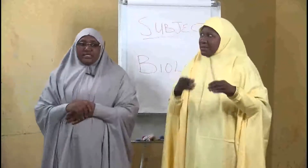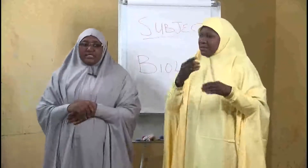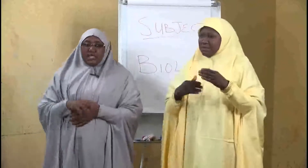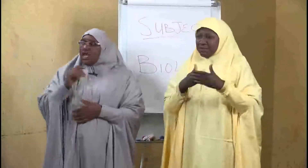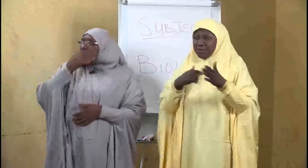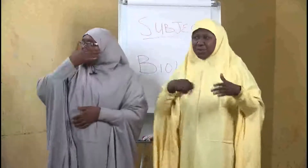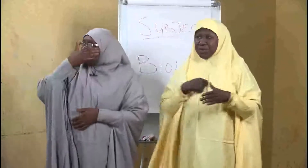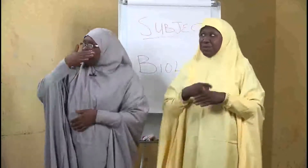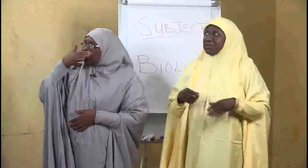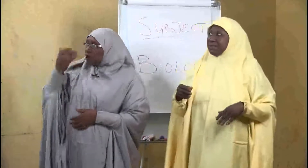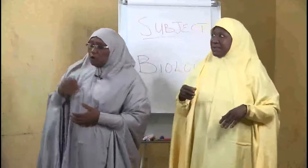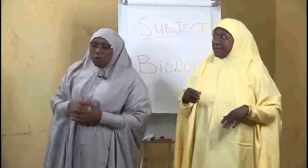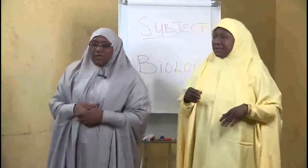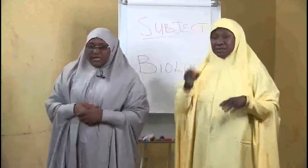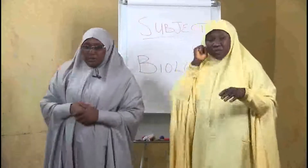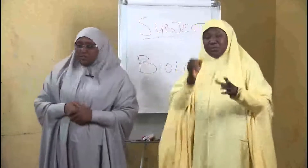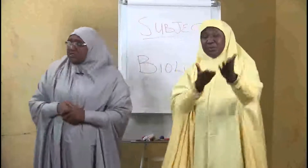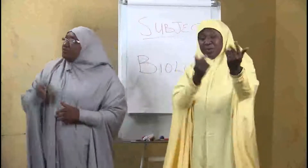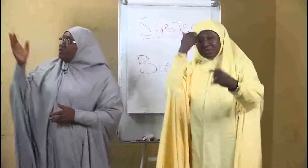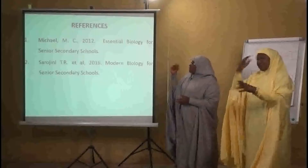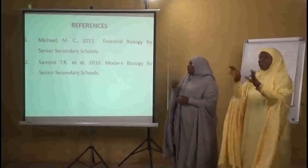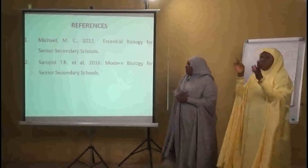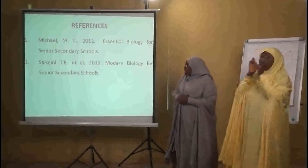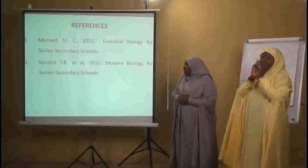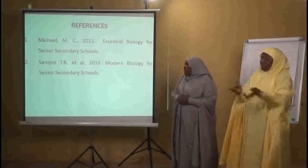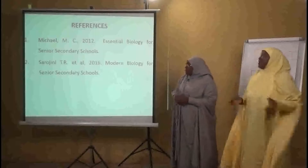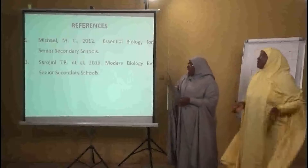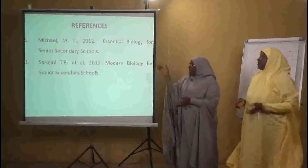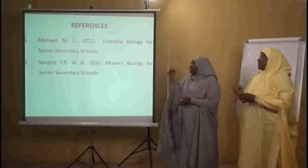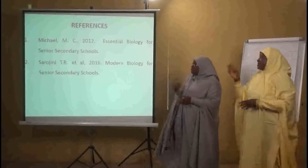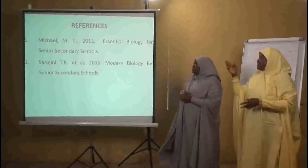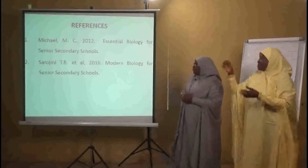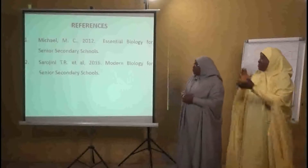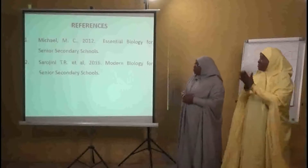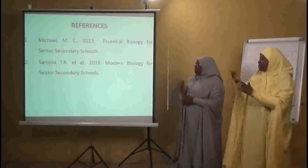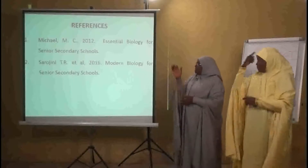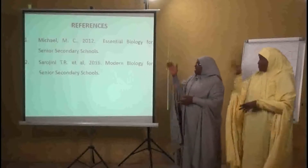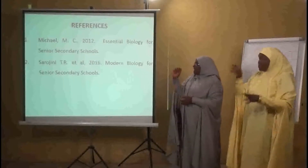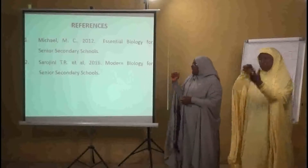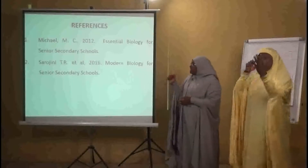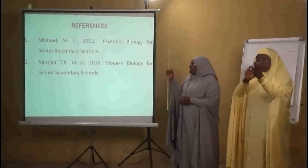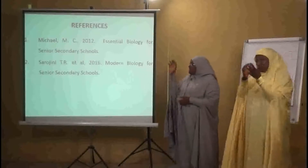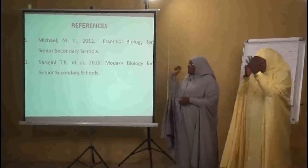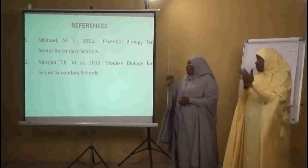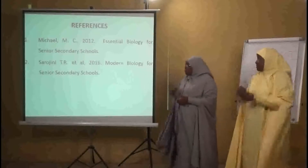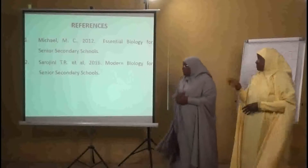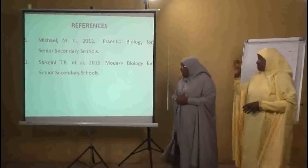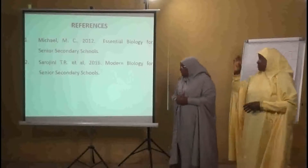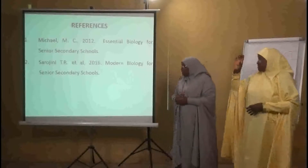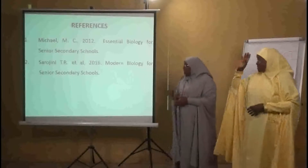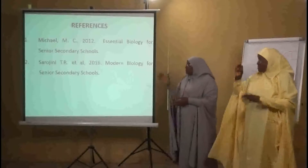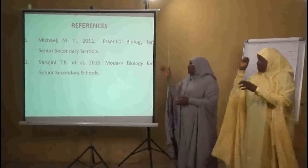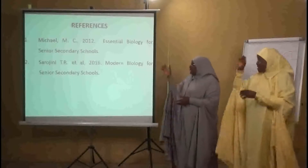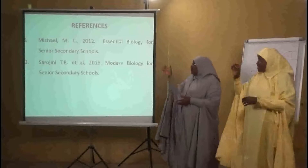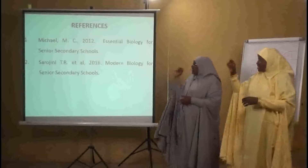the next lesson, I will be waiting for your responses. For reference purposes, I have 2 books for you. Michael MC, Essentials of